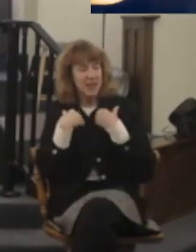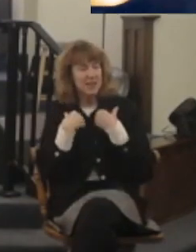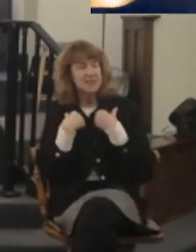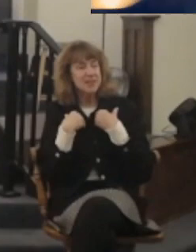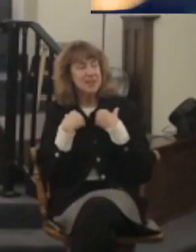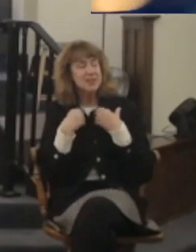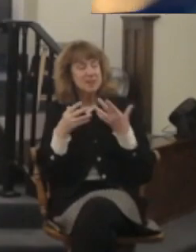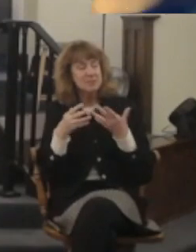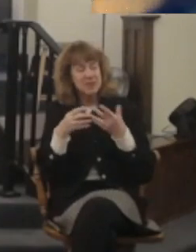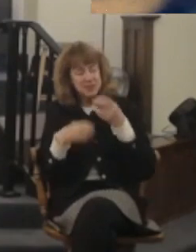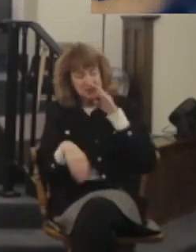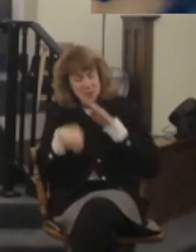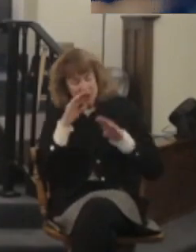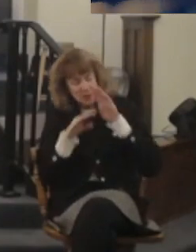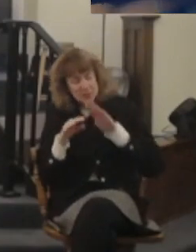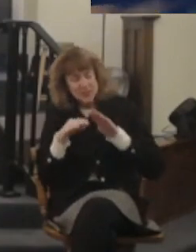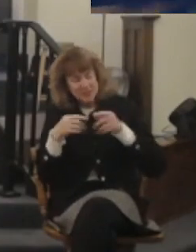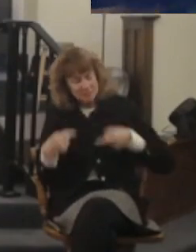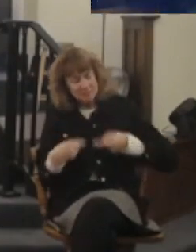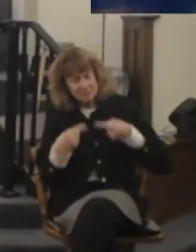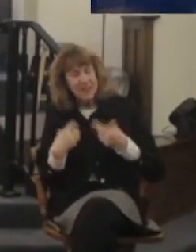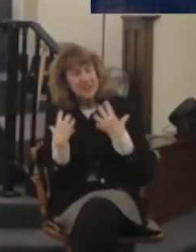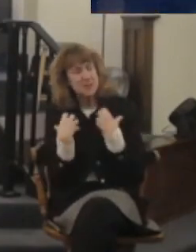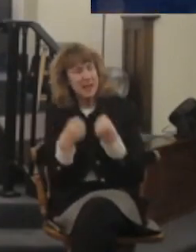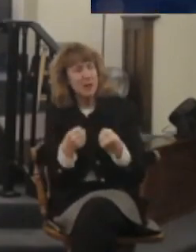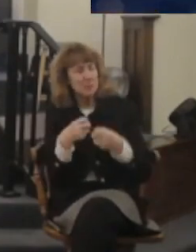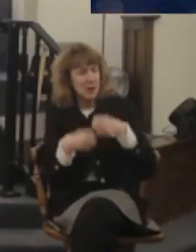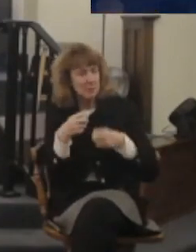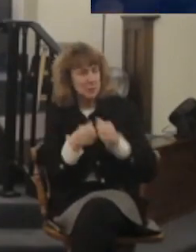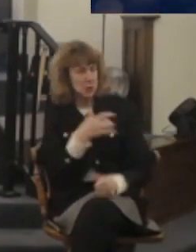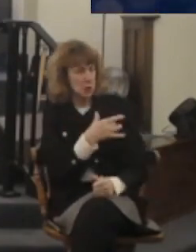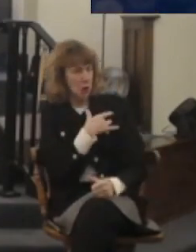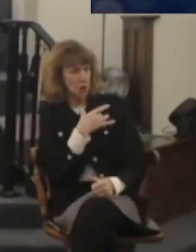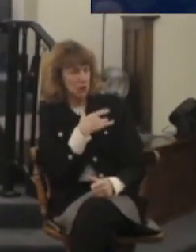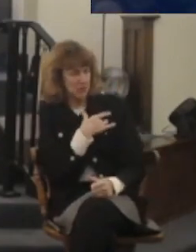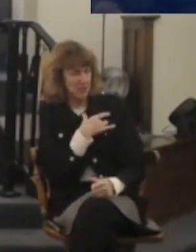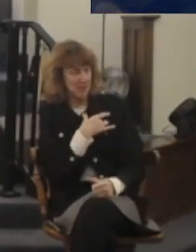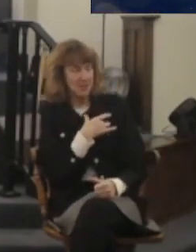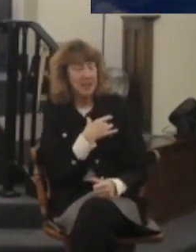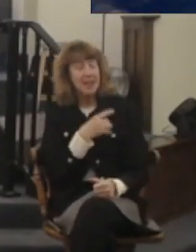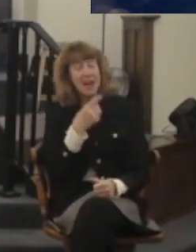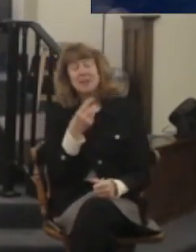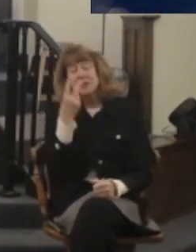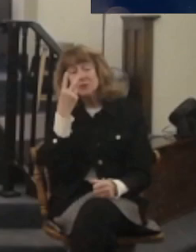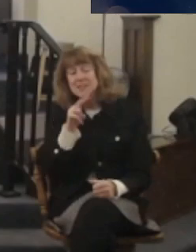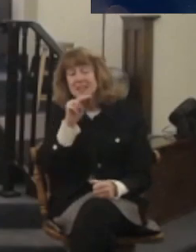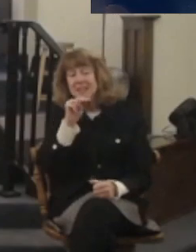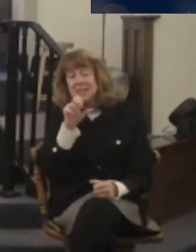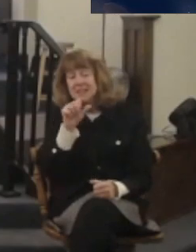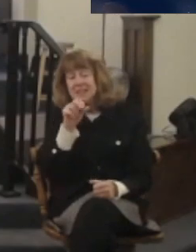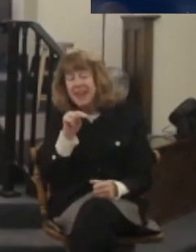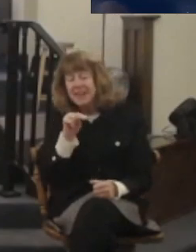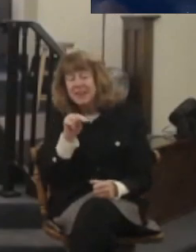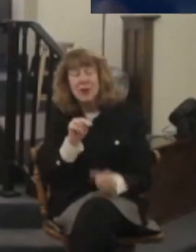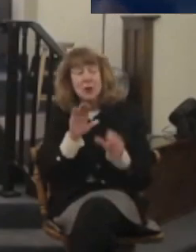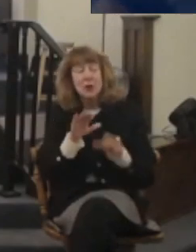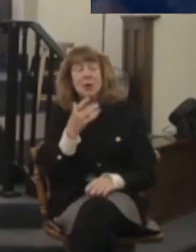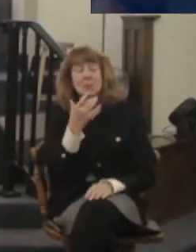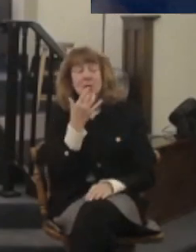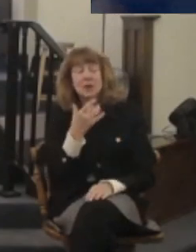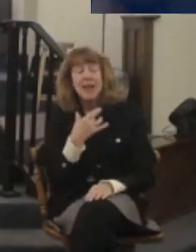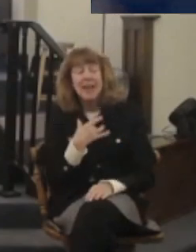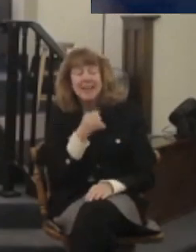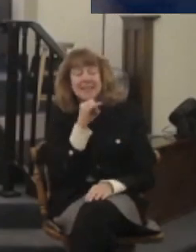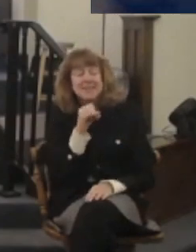She's downstairs in Children's Church this morning. So if you see Miss Nan, tell her happy birthday. Her birthday was